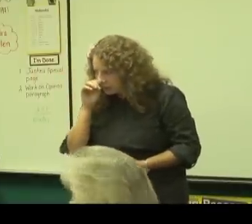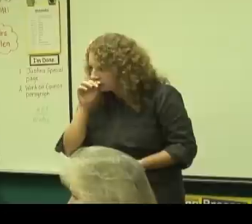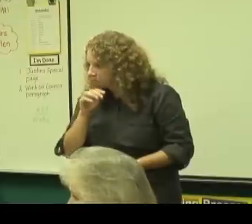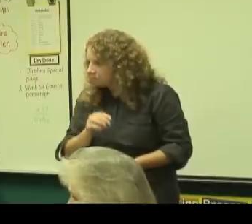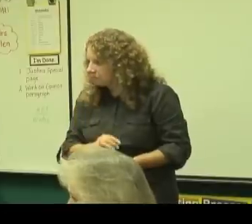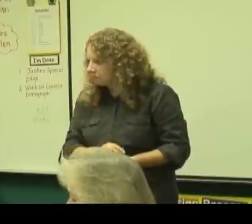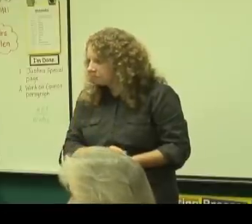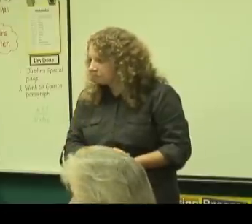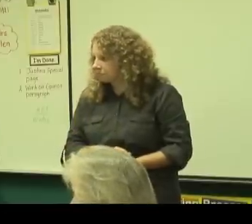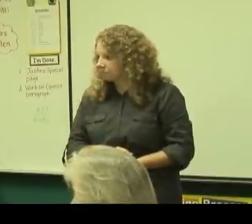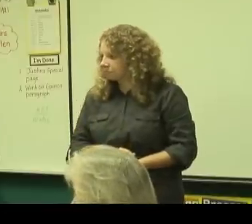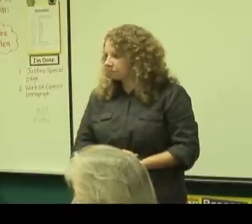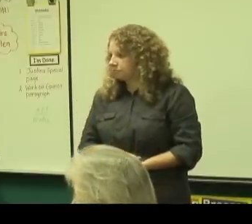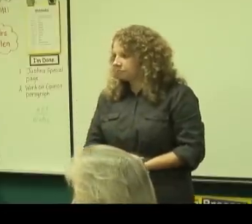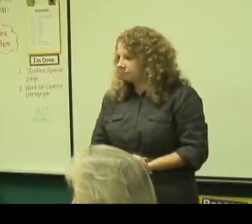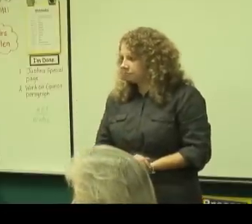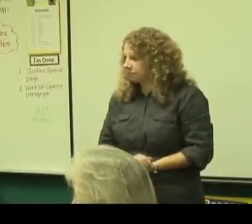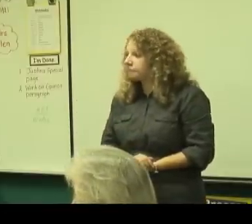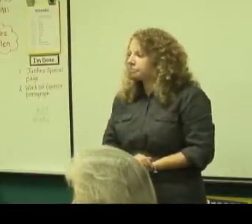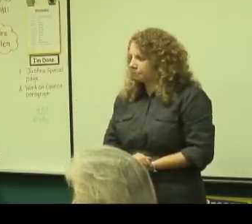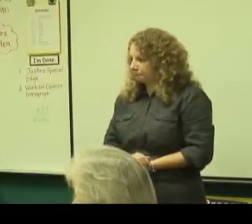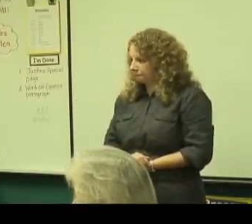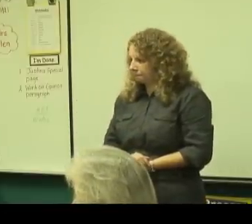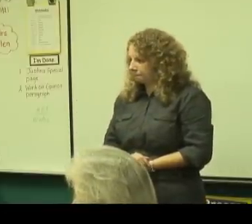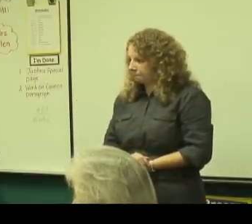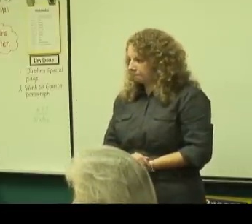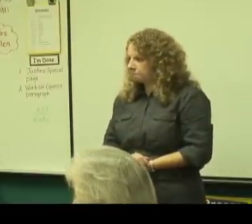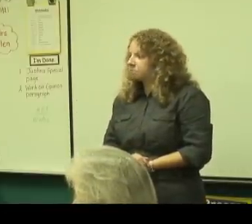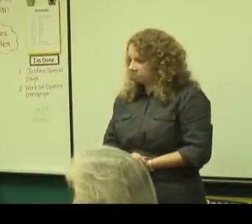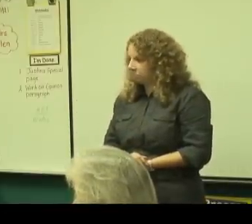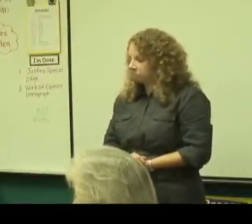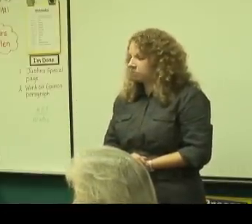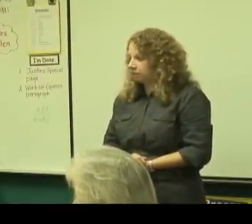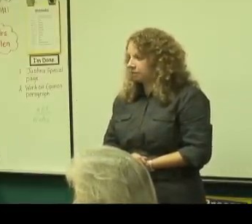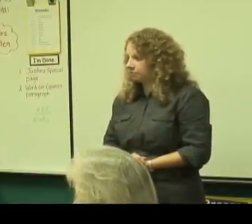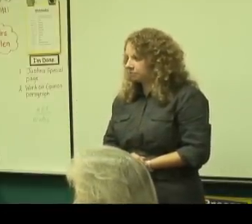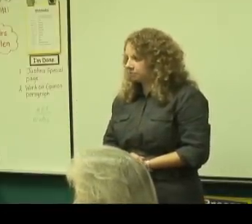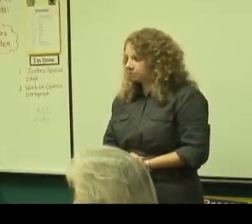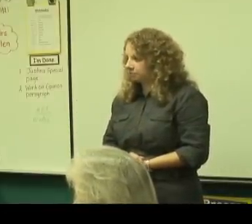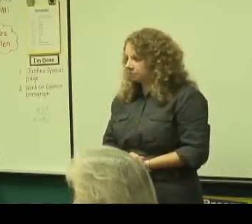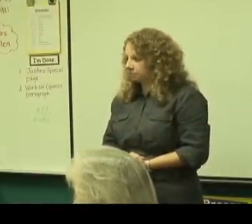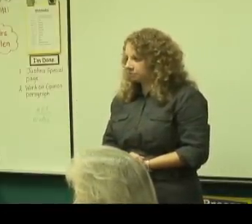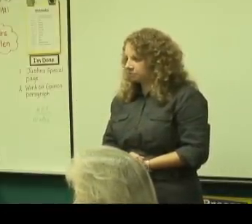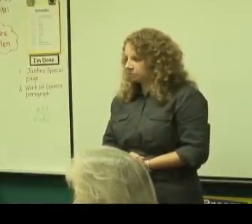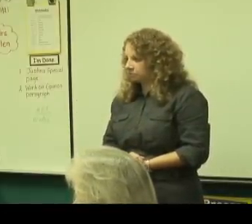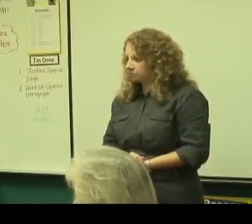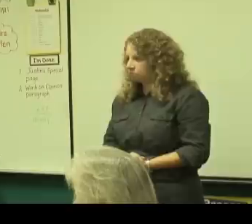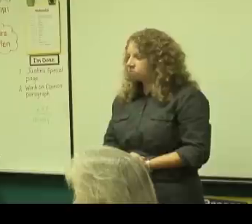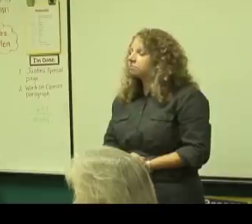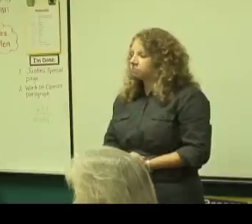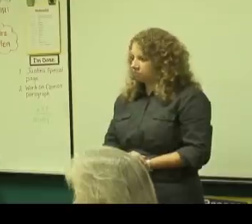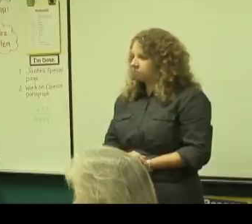to order a cup of, you know how you tell a coworker or whatever to get you from Starbucks a medium coffee, you